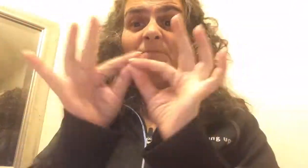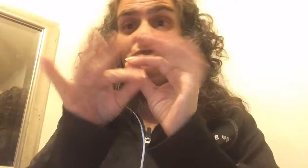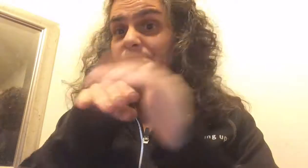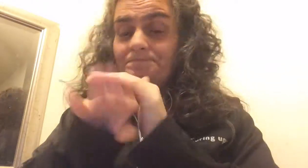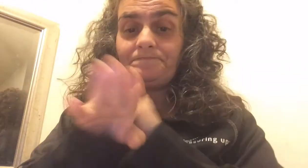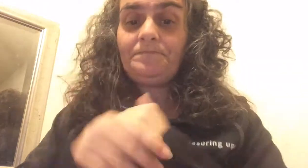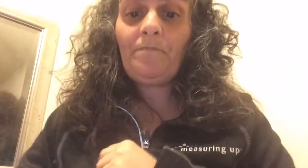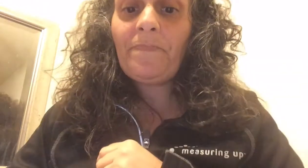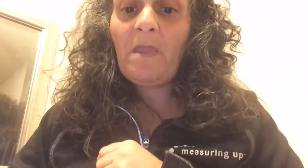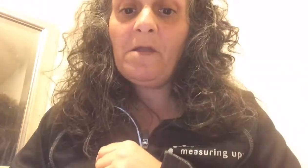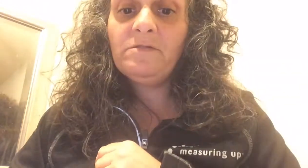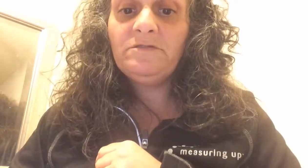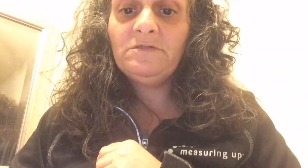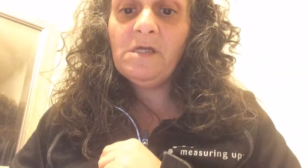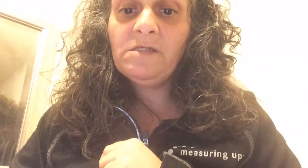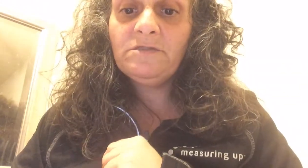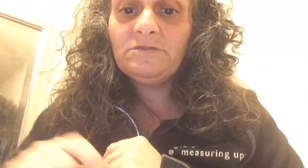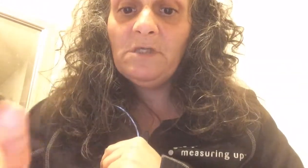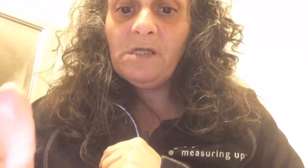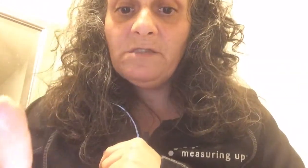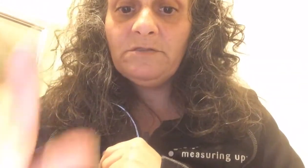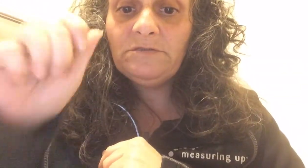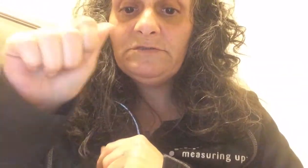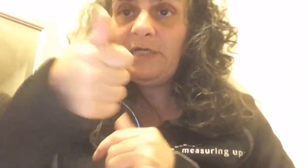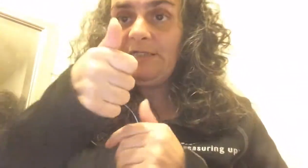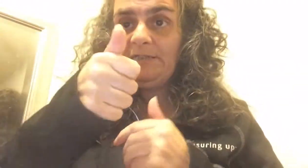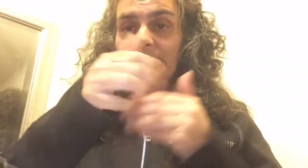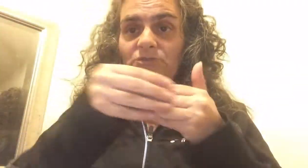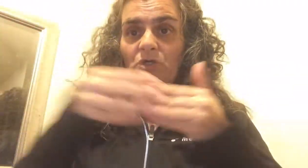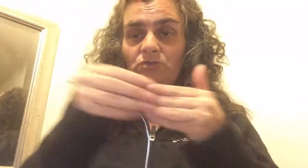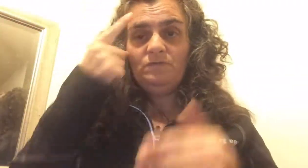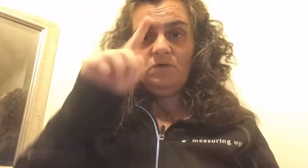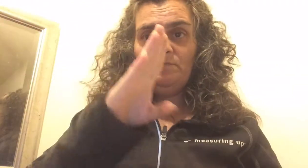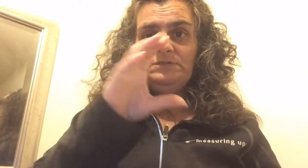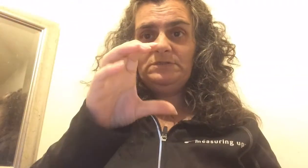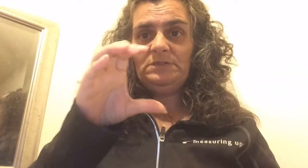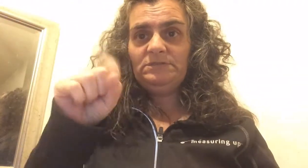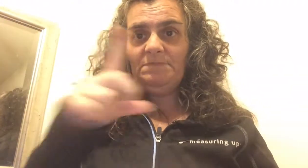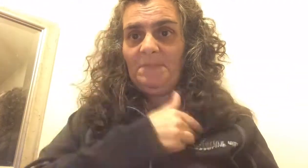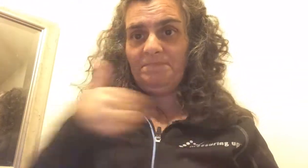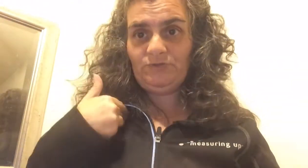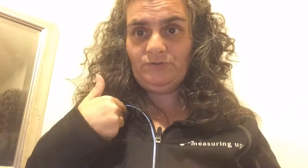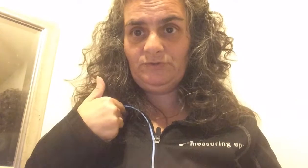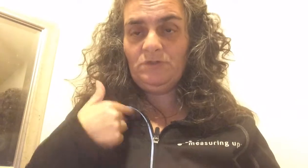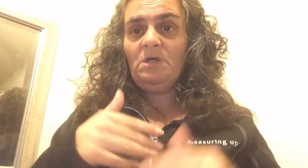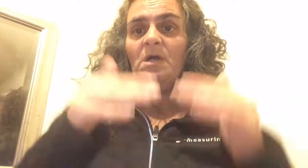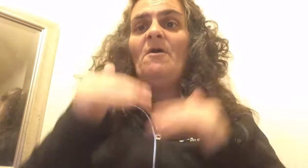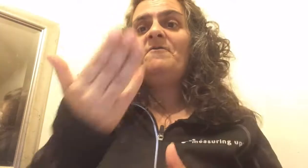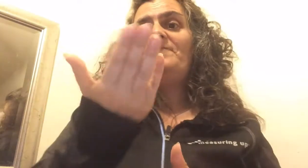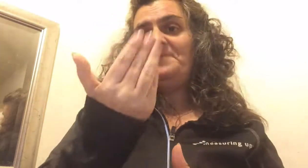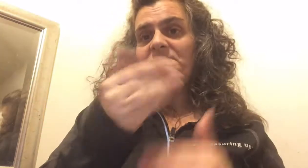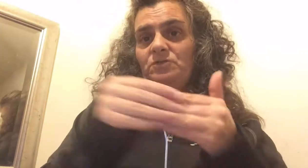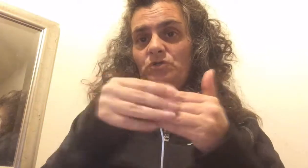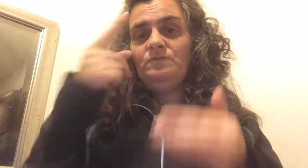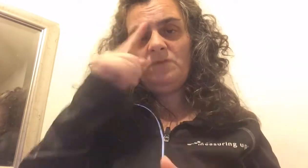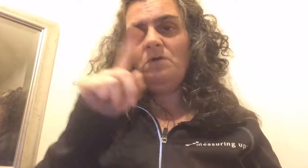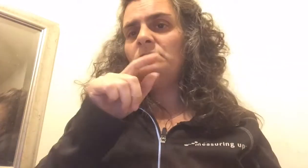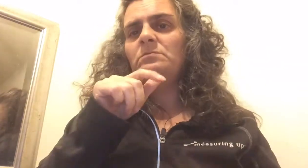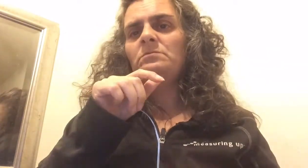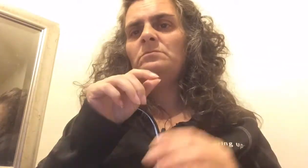what I mean. He's a real balls, so I rock with the Andy. I only rock the Andy with the man. That's what I'm saying. Yes, Andy's is a fucking, he's smart. You get the cream, the ointment, the hood, whatever you call it. He's just gonna love it down there. Gives it a little moisturization and shit, like